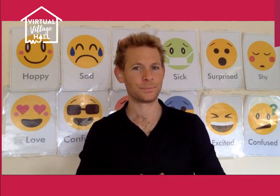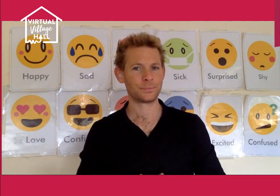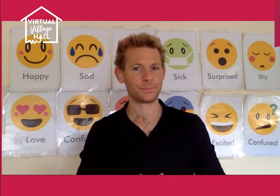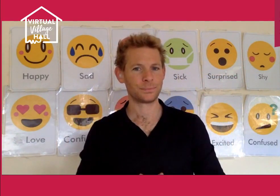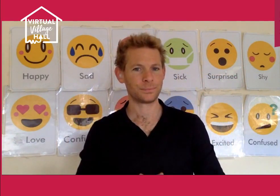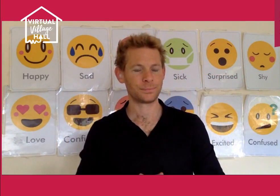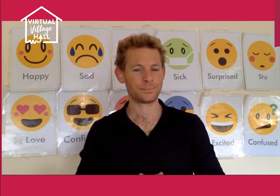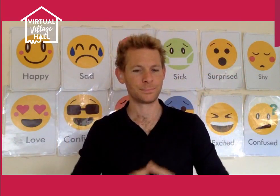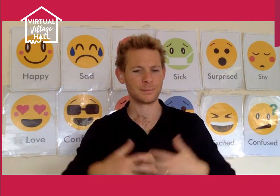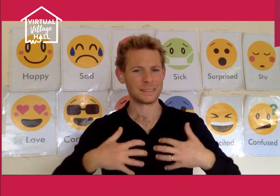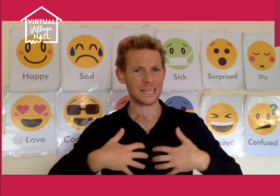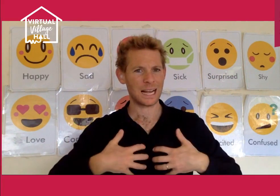Angry.